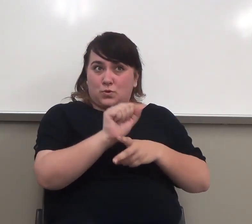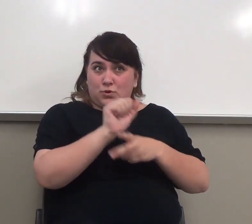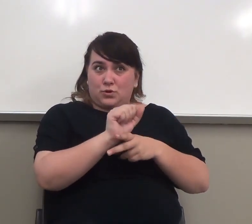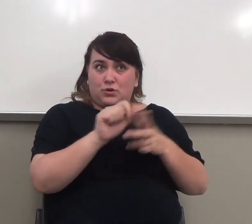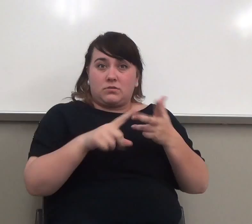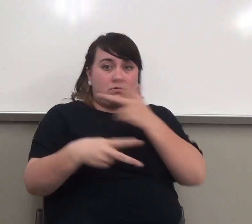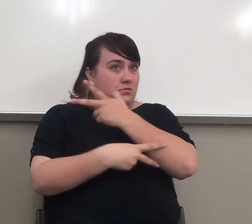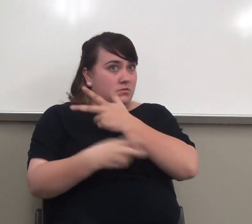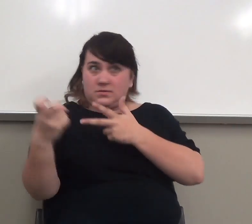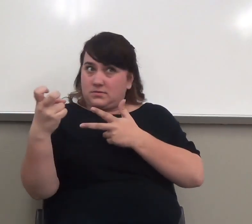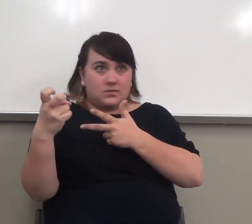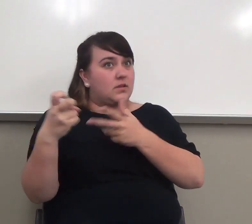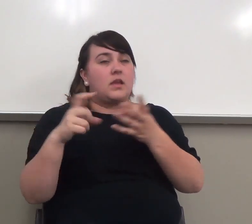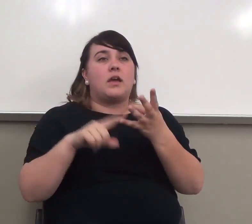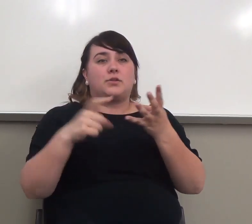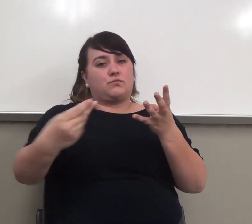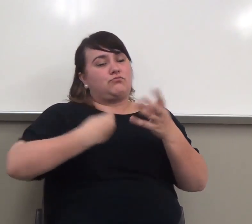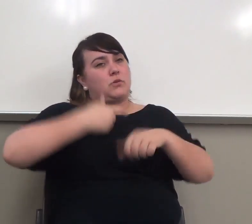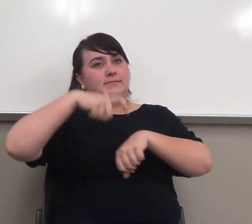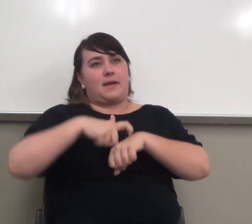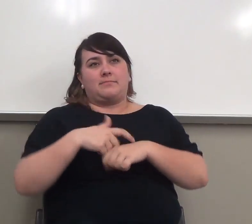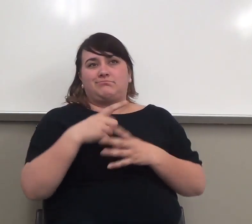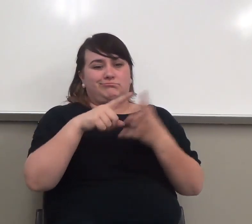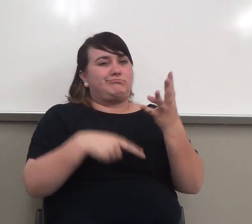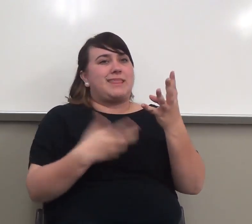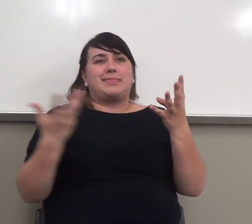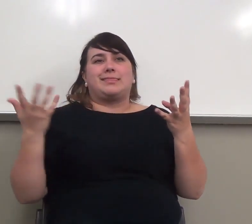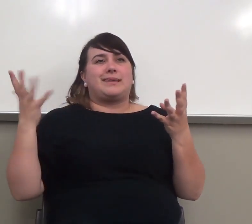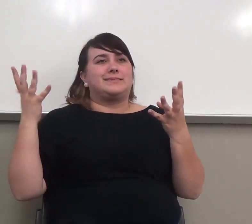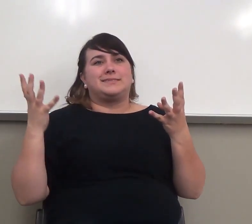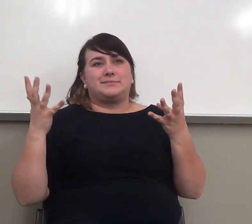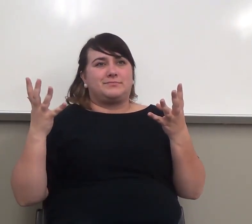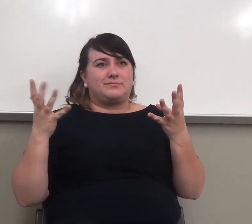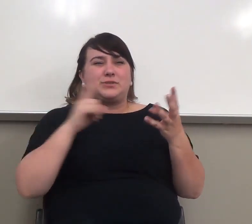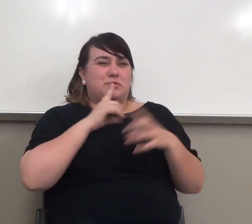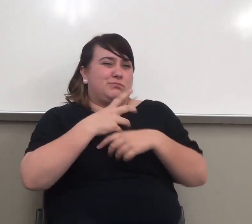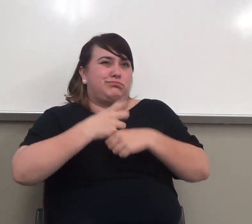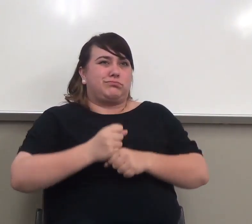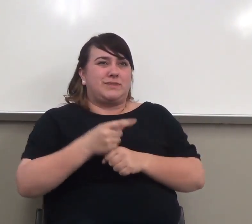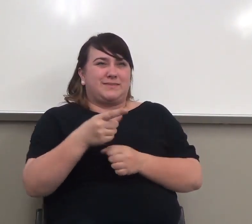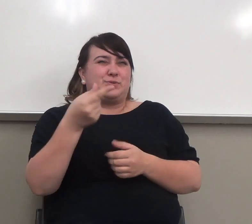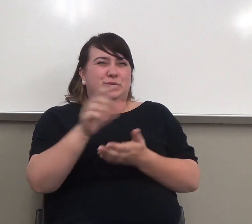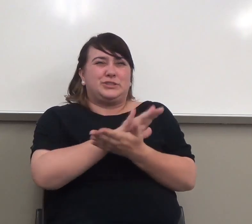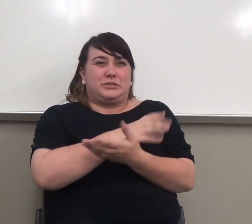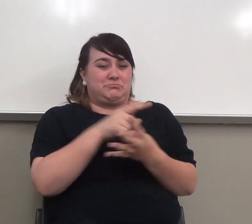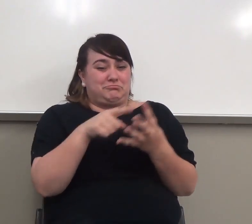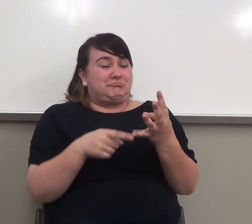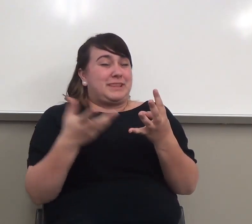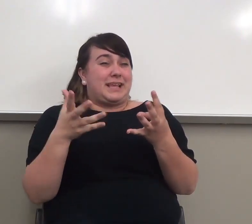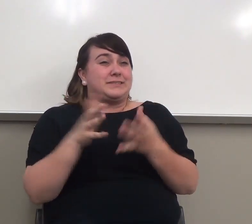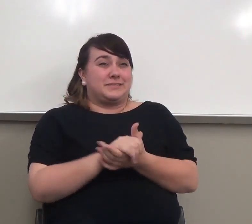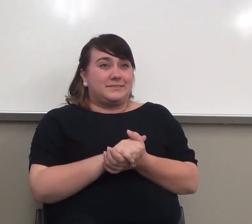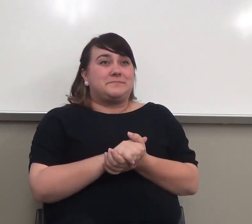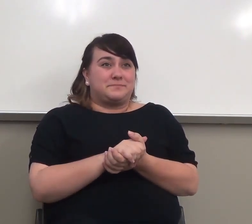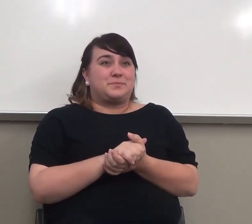says, if I were to write a summary of this, which we do in the reading classes, you have to be here, you have to do